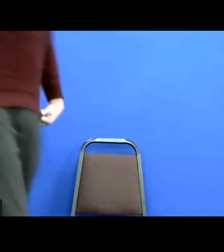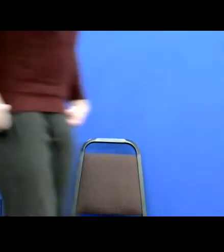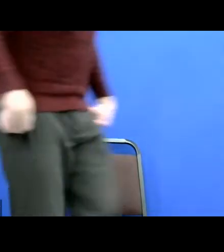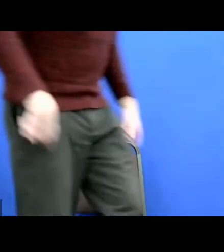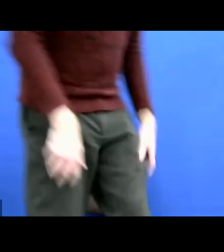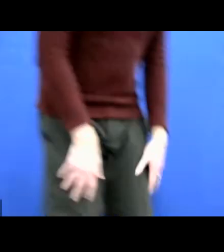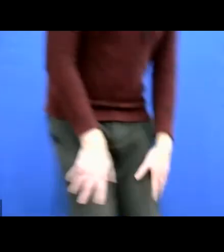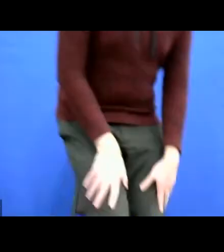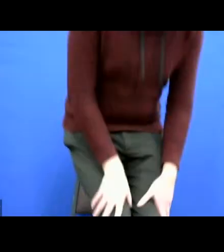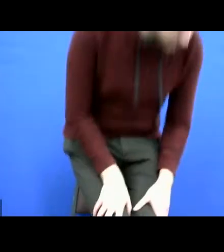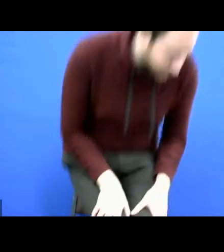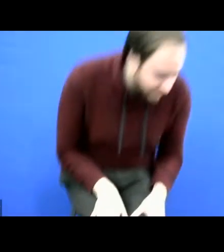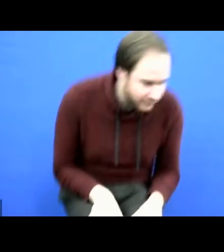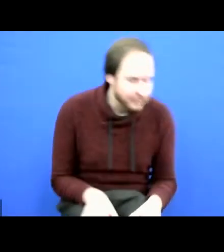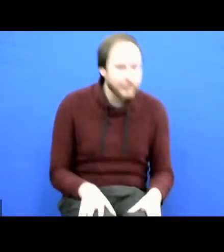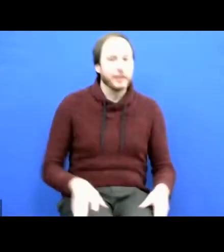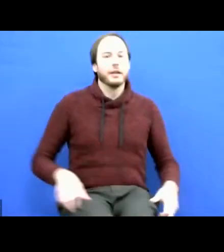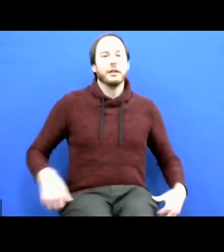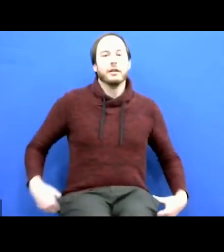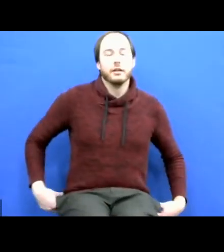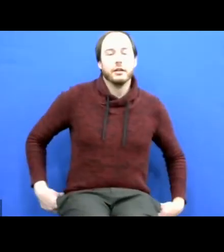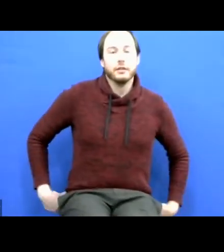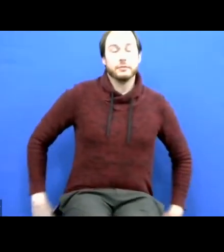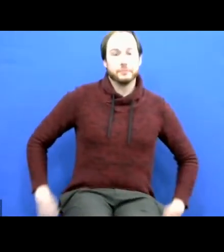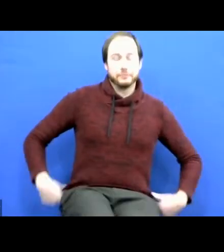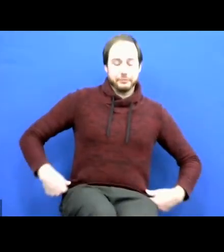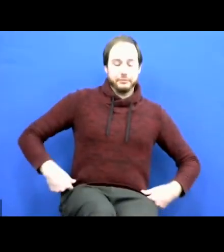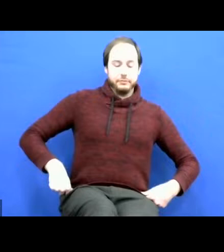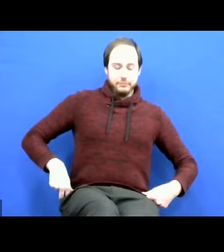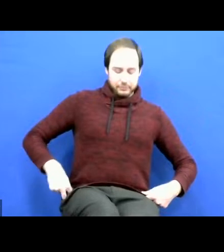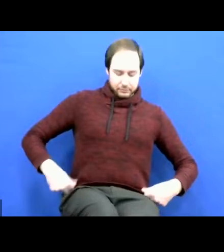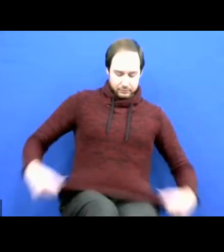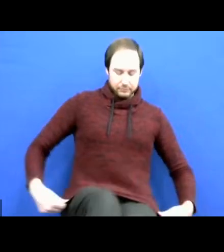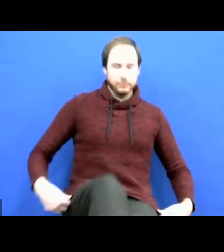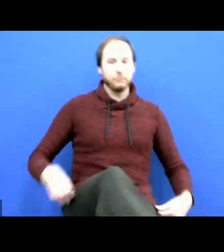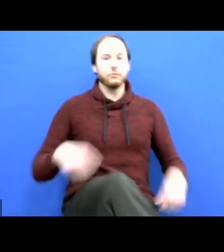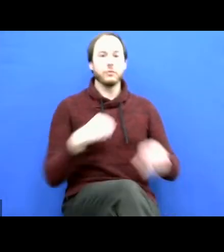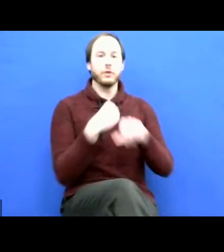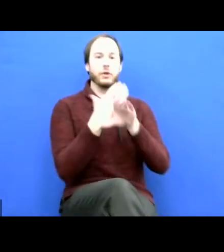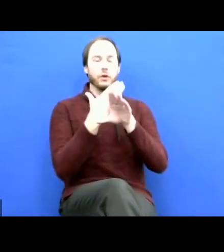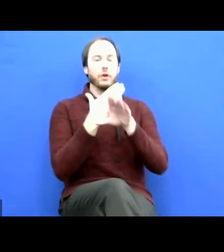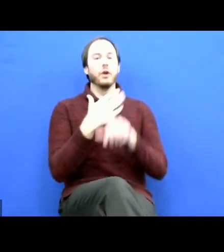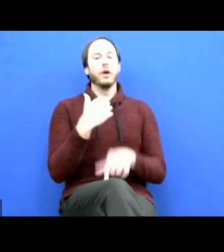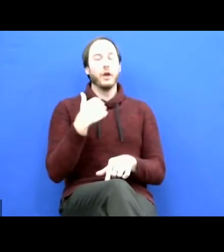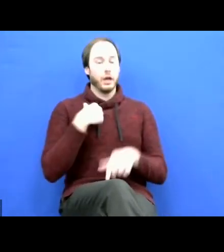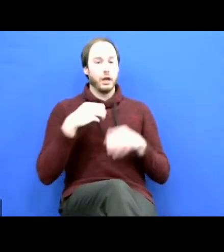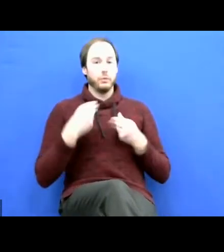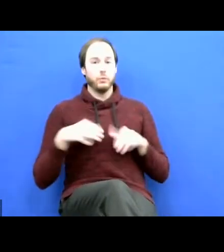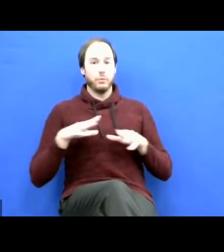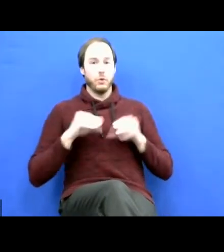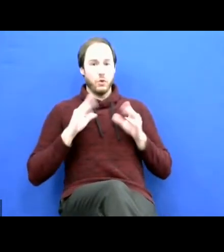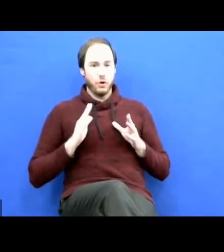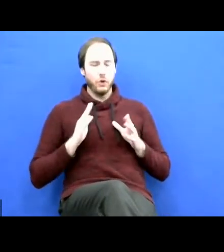access my property and I could no longer get that ag exemption. Are you willing to pay the access? Hold on. Why can't they access your